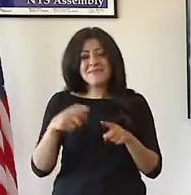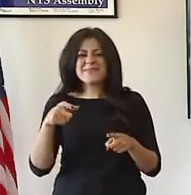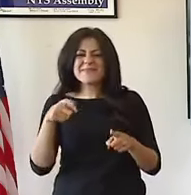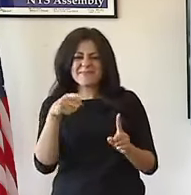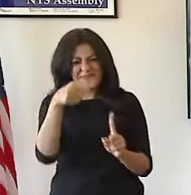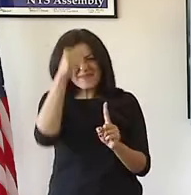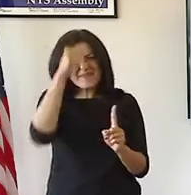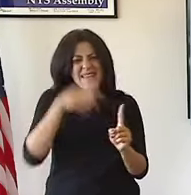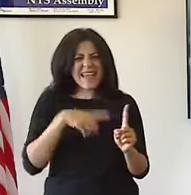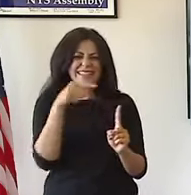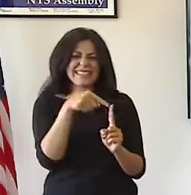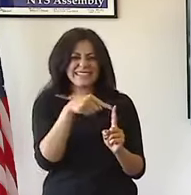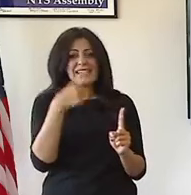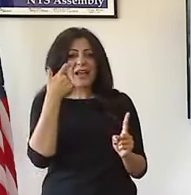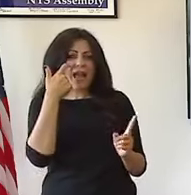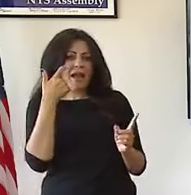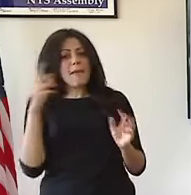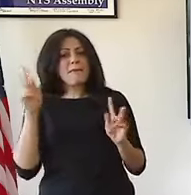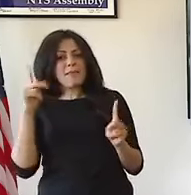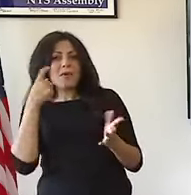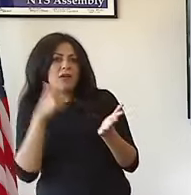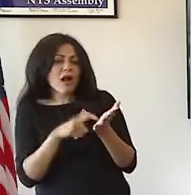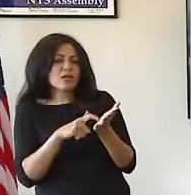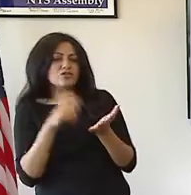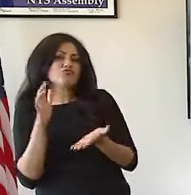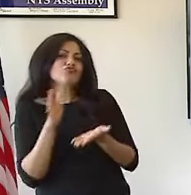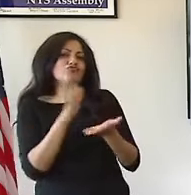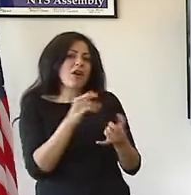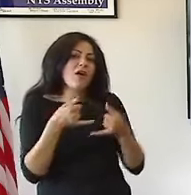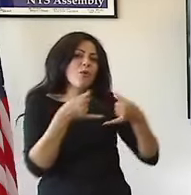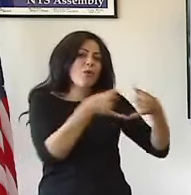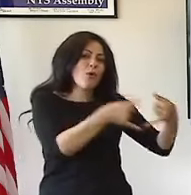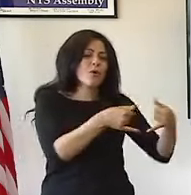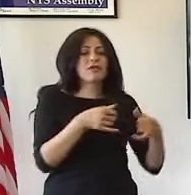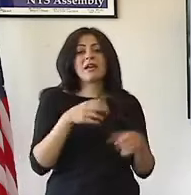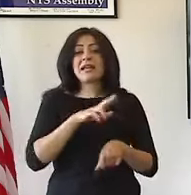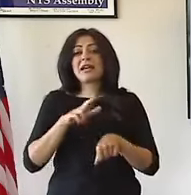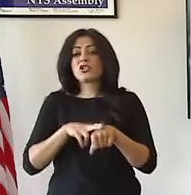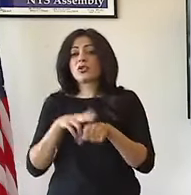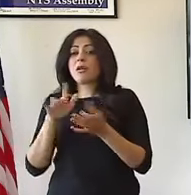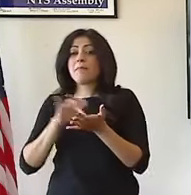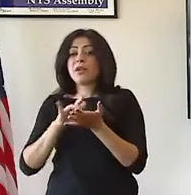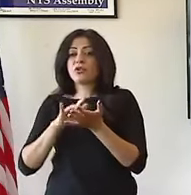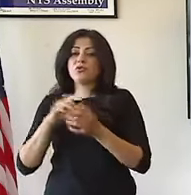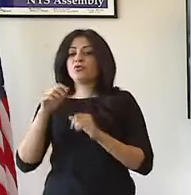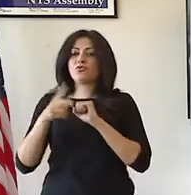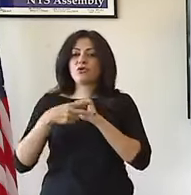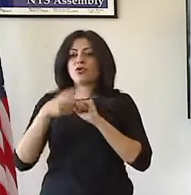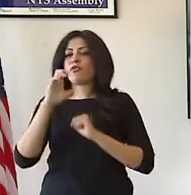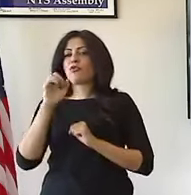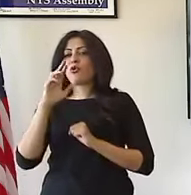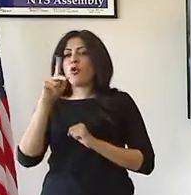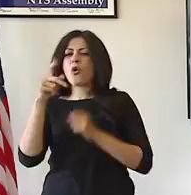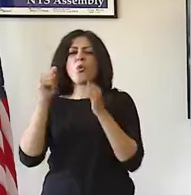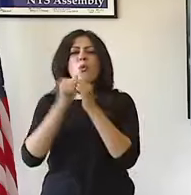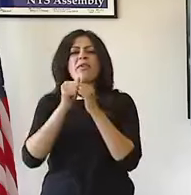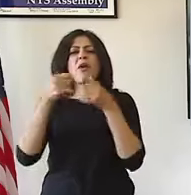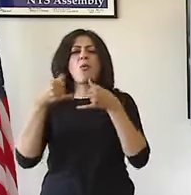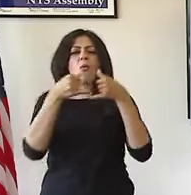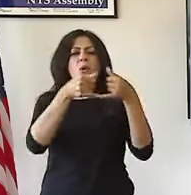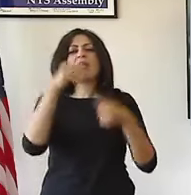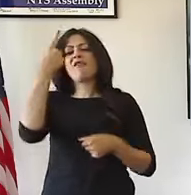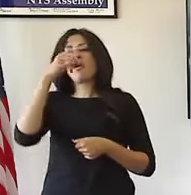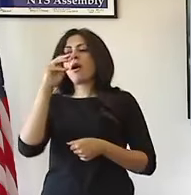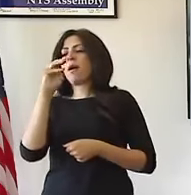awarded the Mentor Award. This is the National Medical Reserve Corps has honored Joe with its Mentor Award this